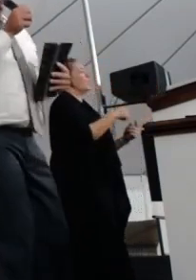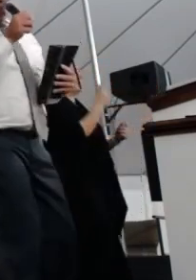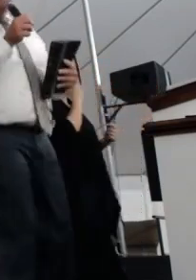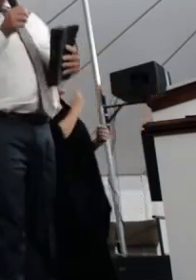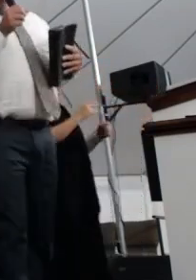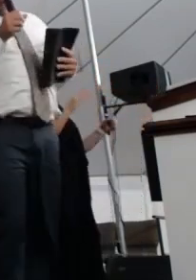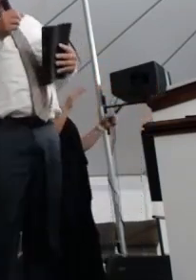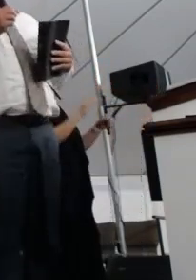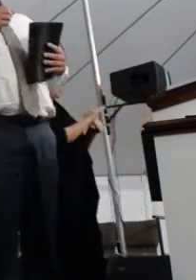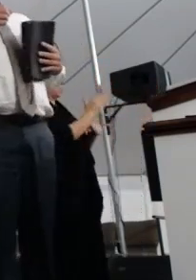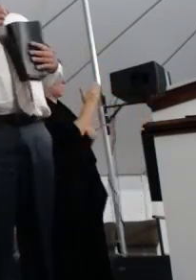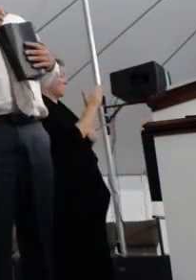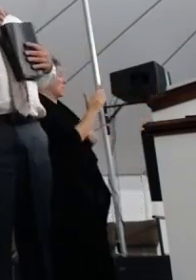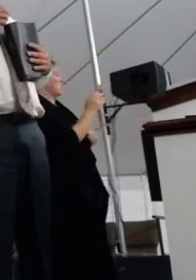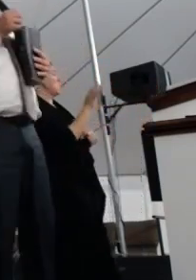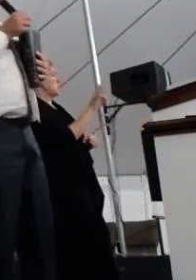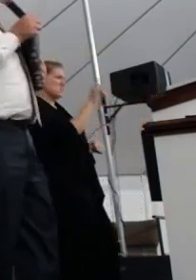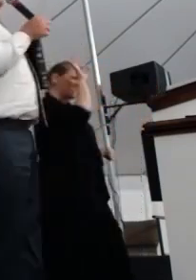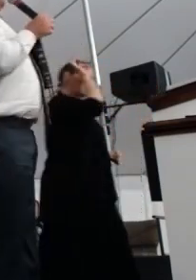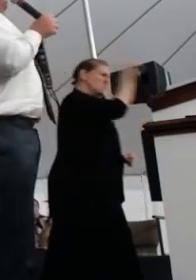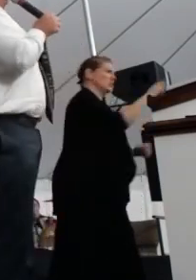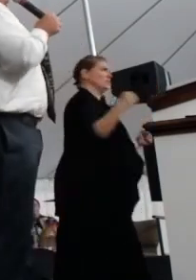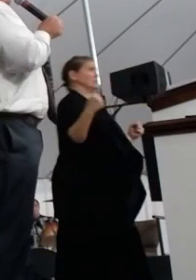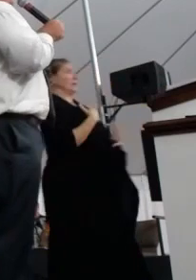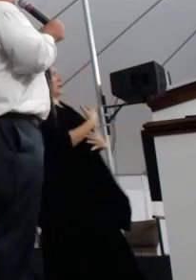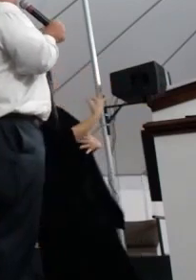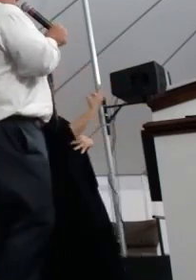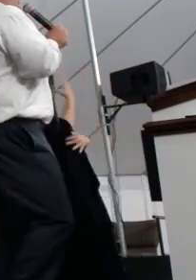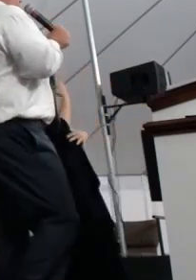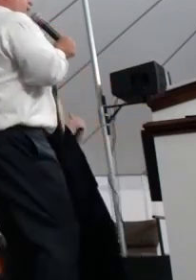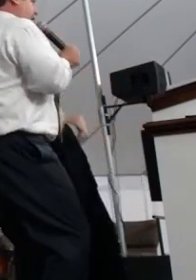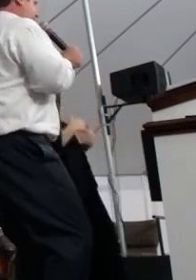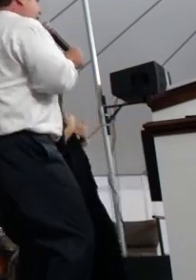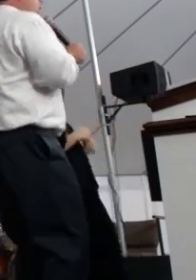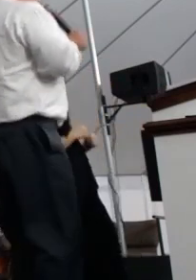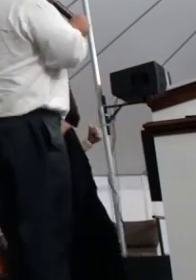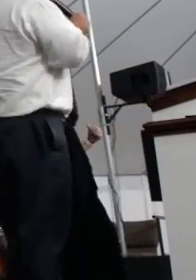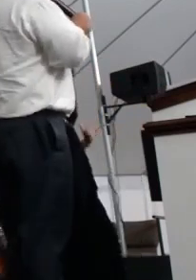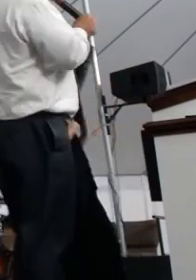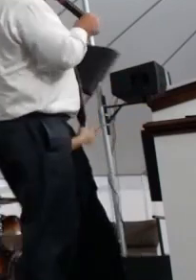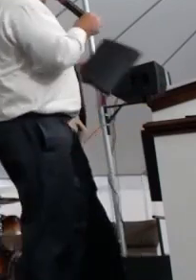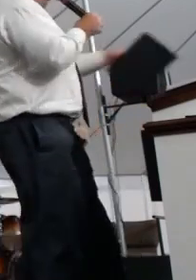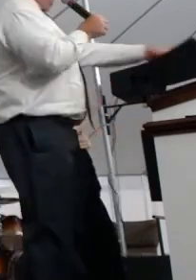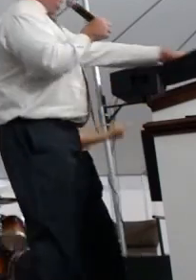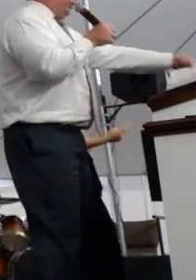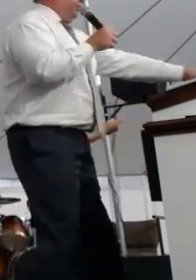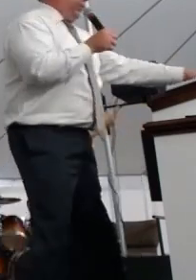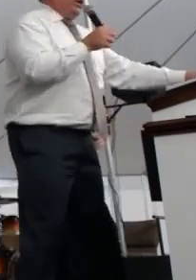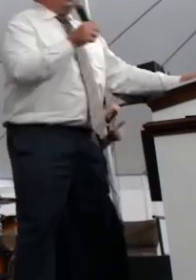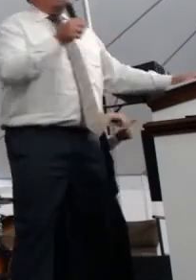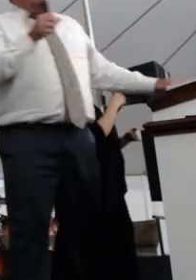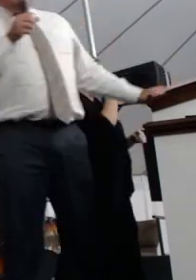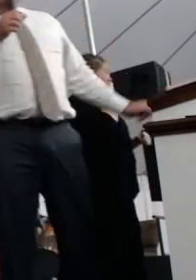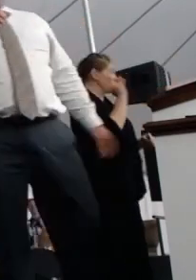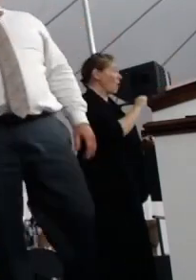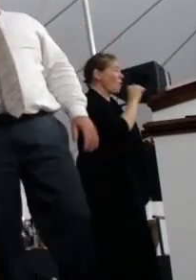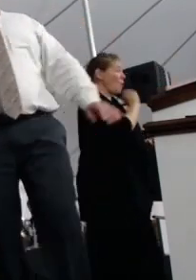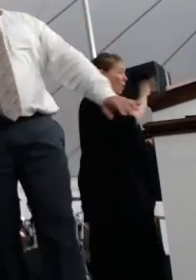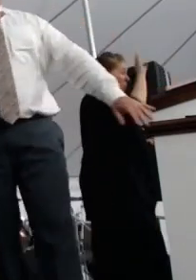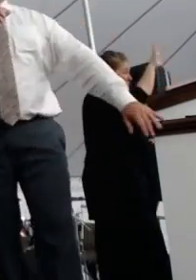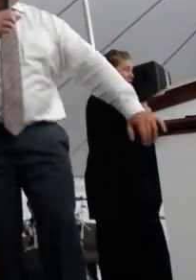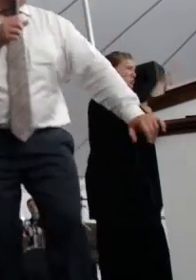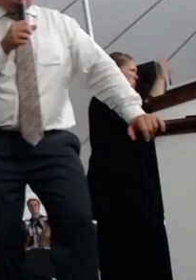me. When I see when he preaches, I'm afraid of what I see. When I hear that old preacher preaching, I hear